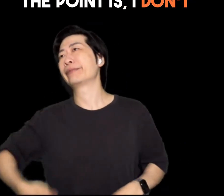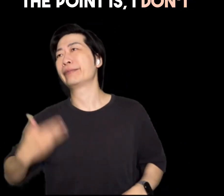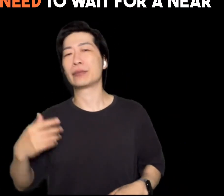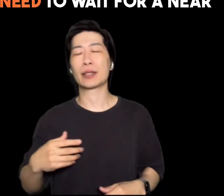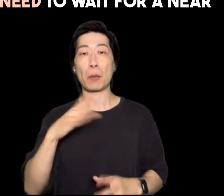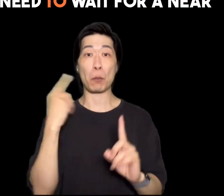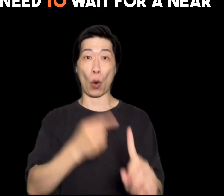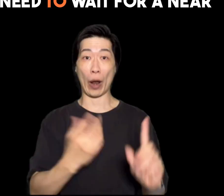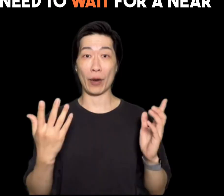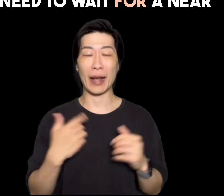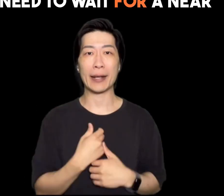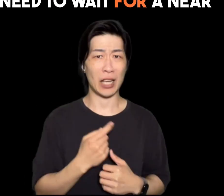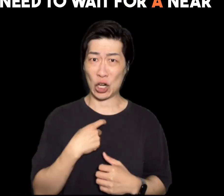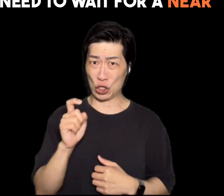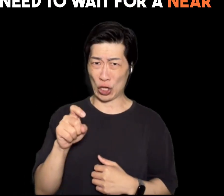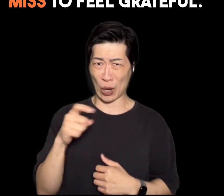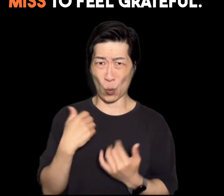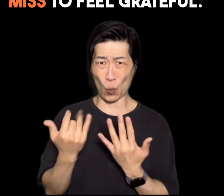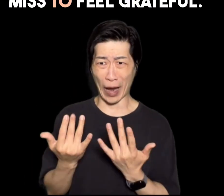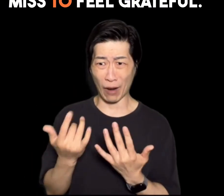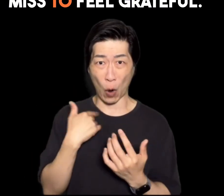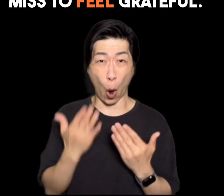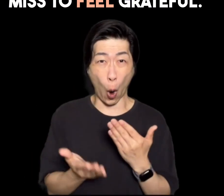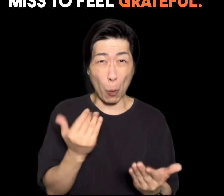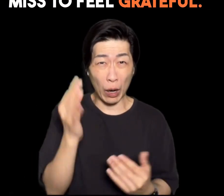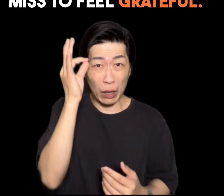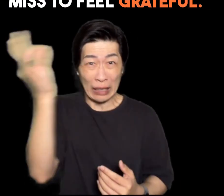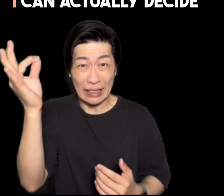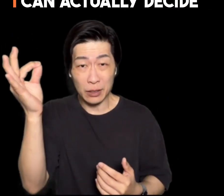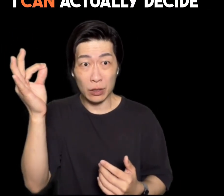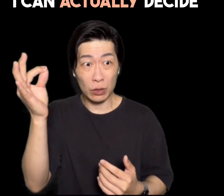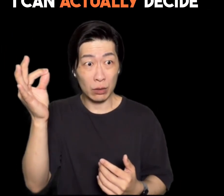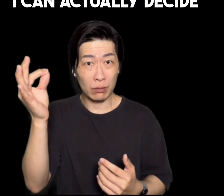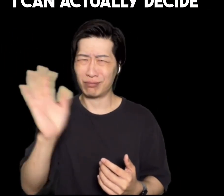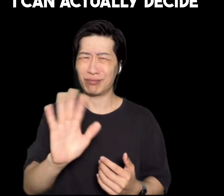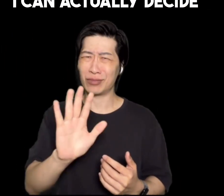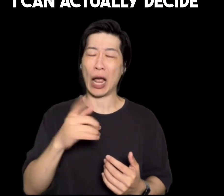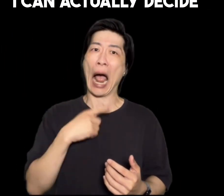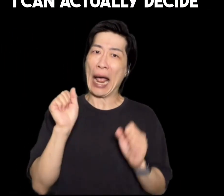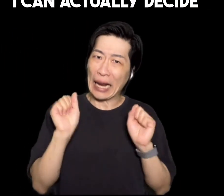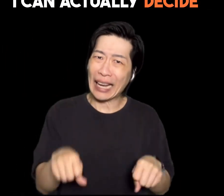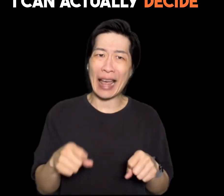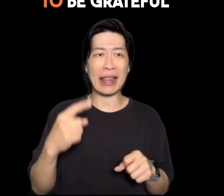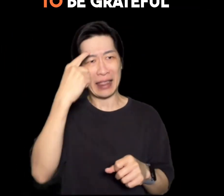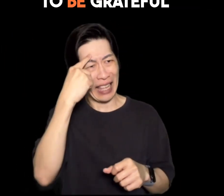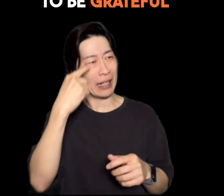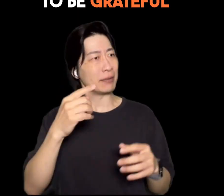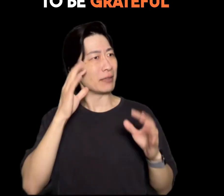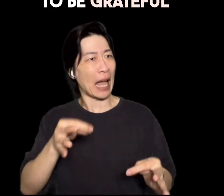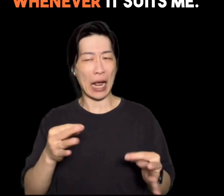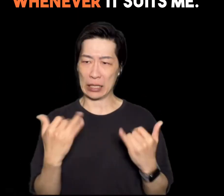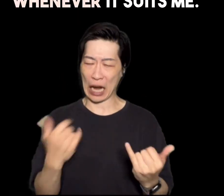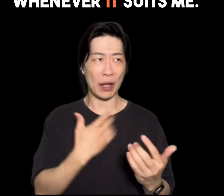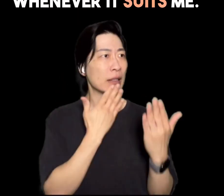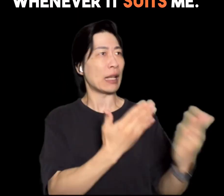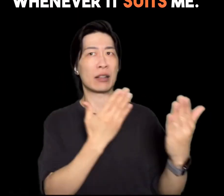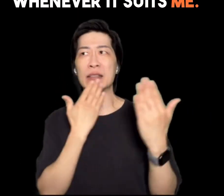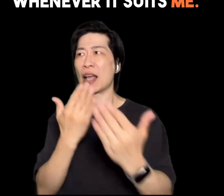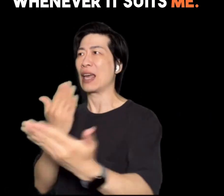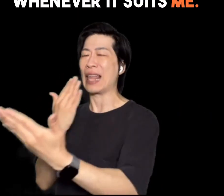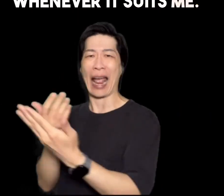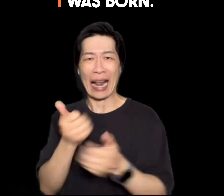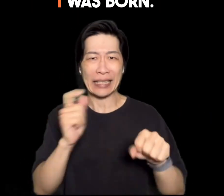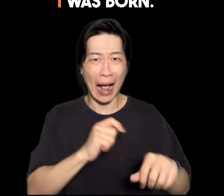I don't need to wait for a near miss to feel grateful. I can actually decide to be grateful whenever it suits